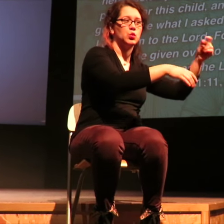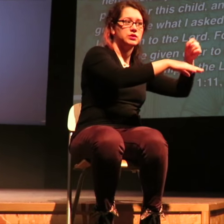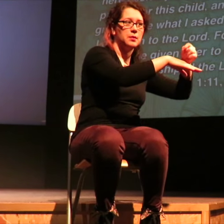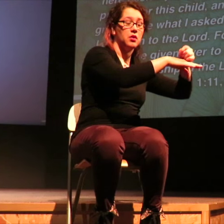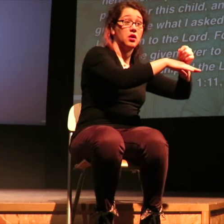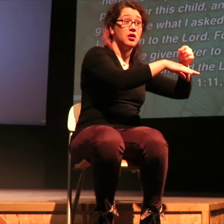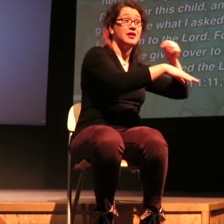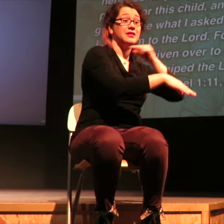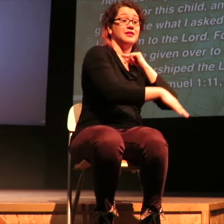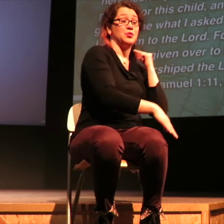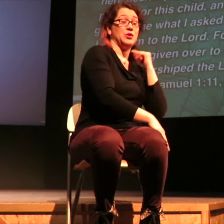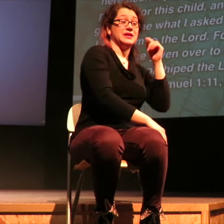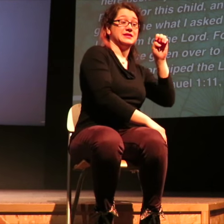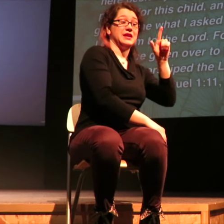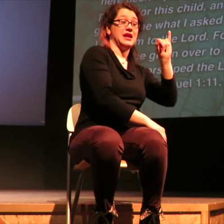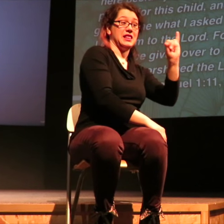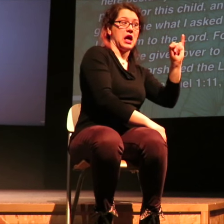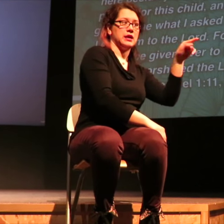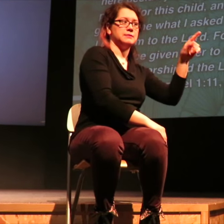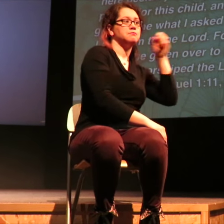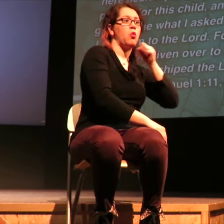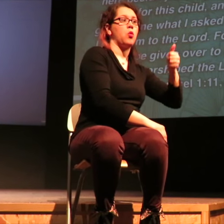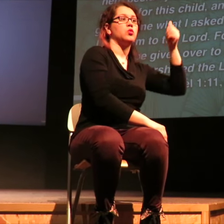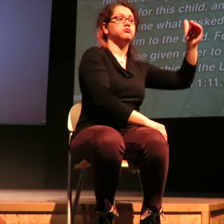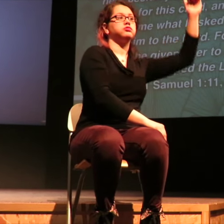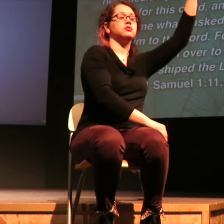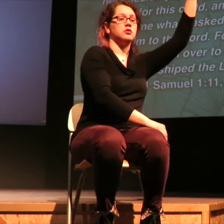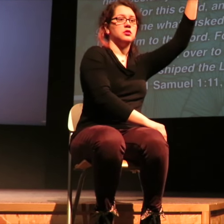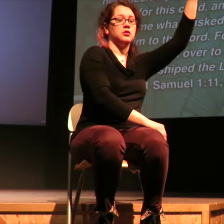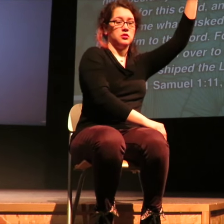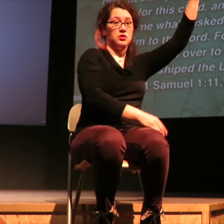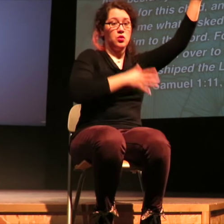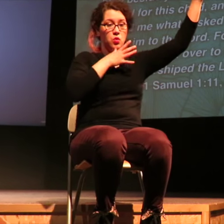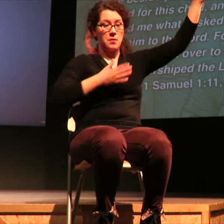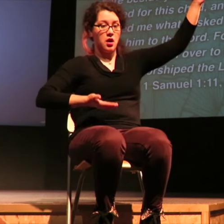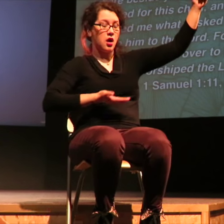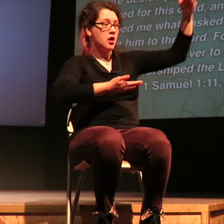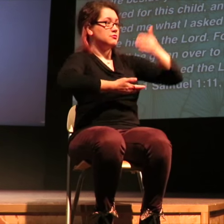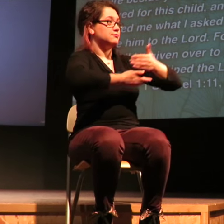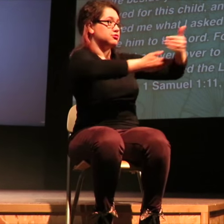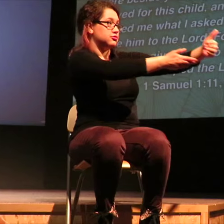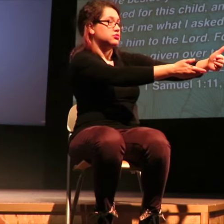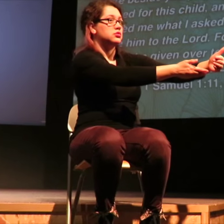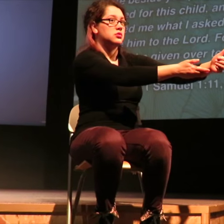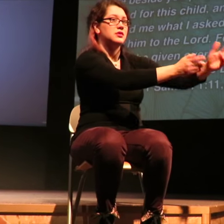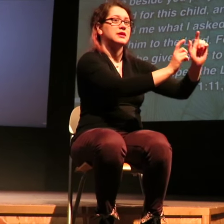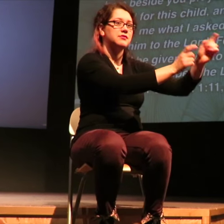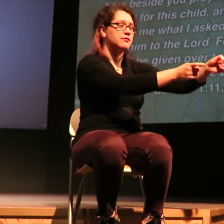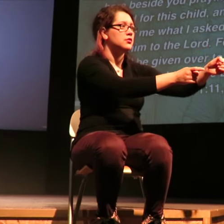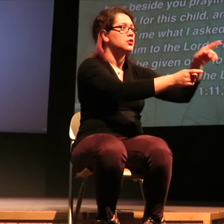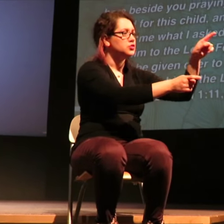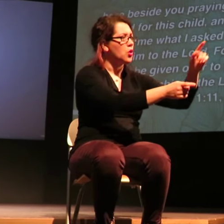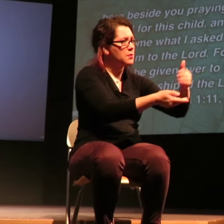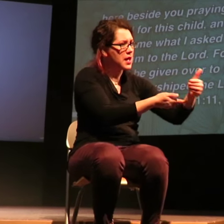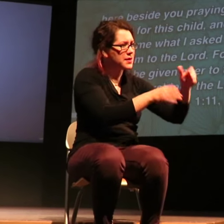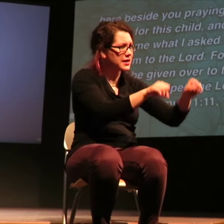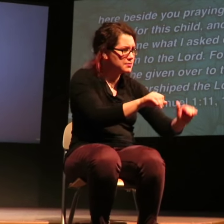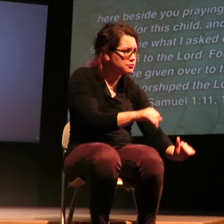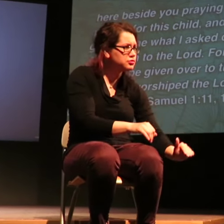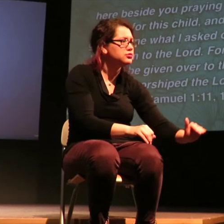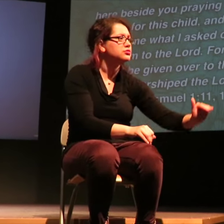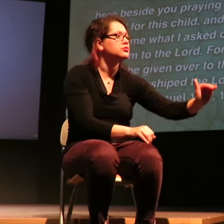different generation. She puts him in this position so he will grow in the ways of God. So he'll grow in the presence of